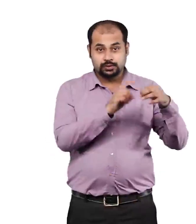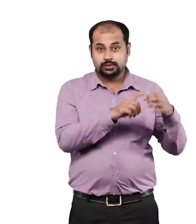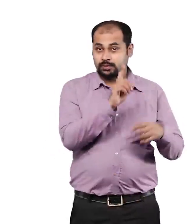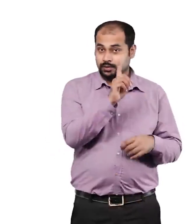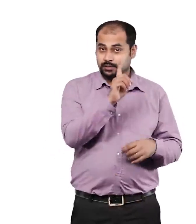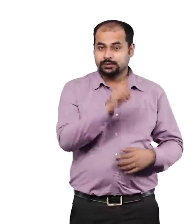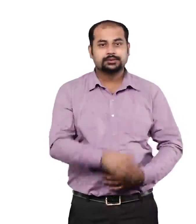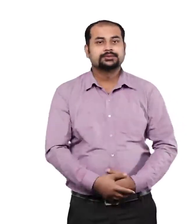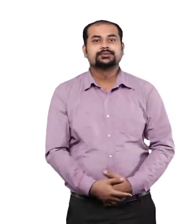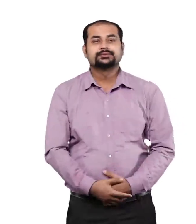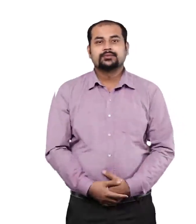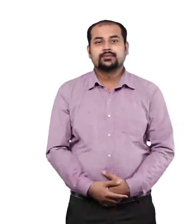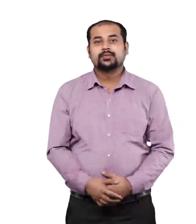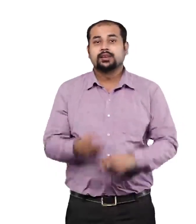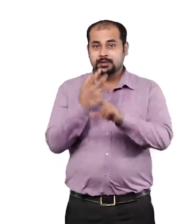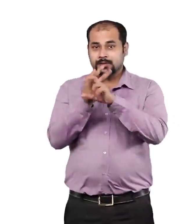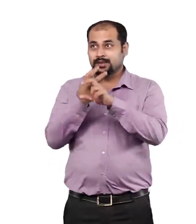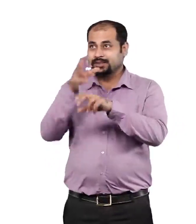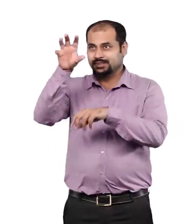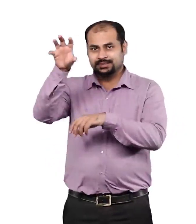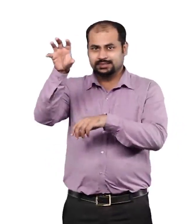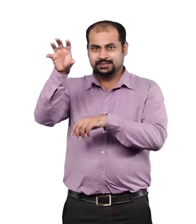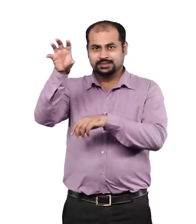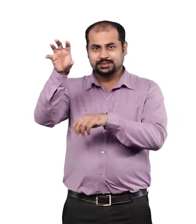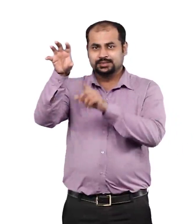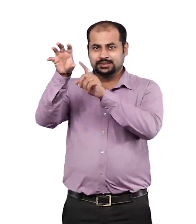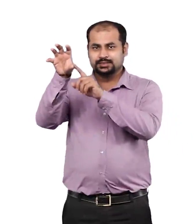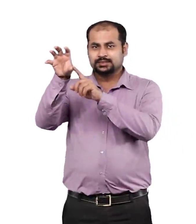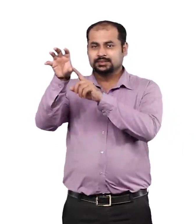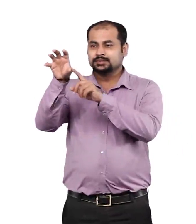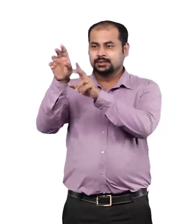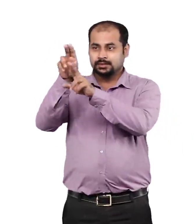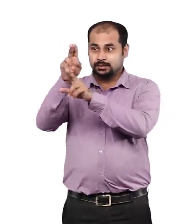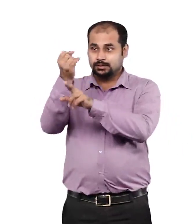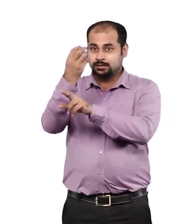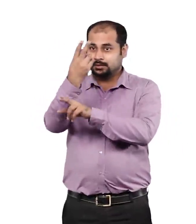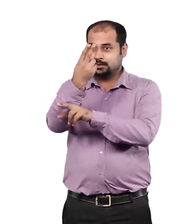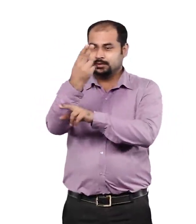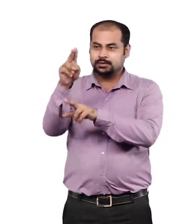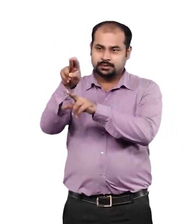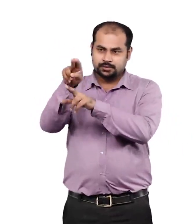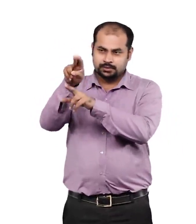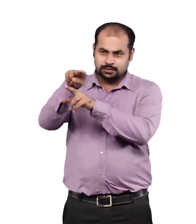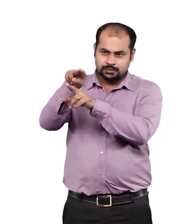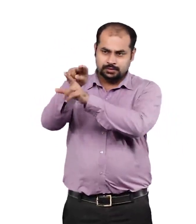Question 1. Draw a leaf 2 fingers away from the stone.